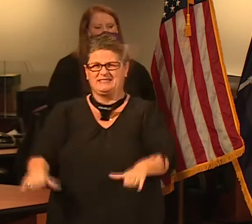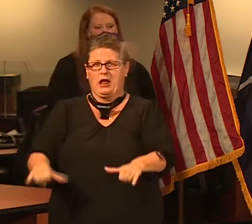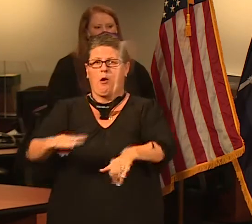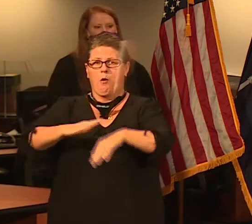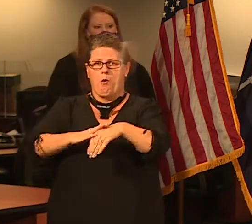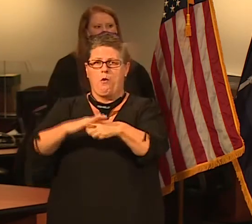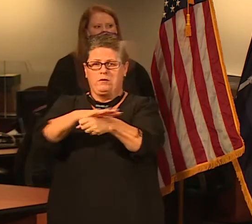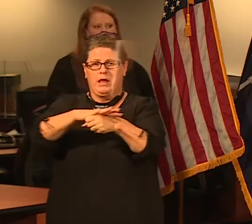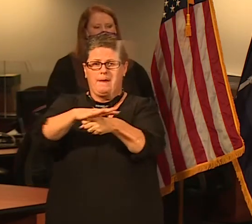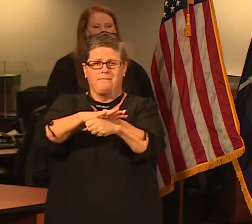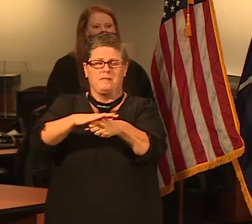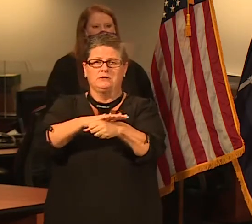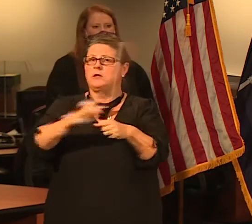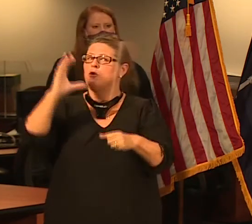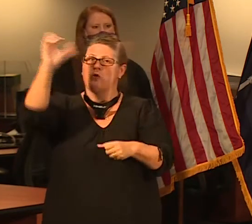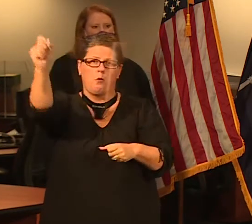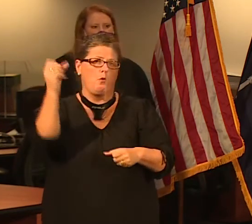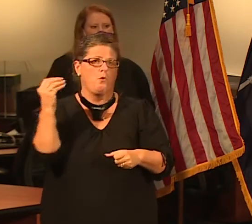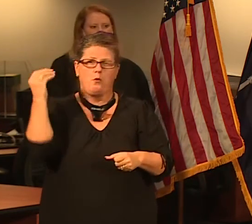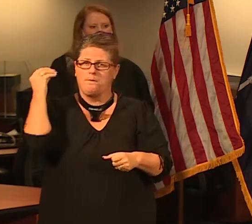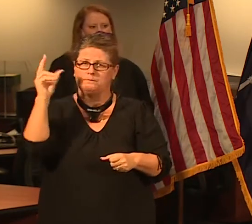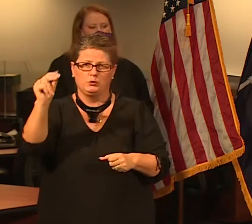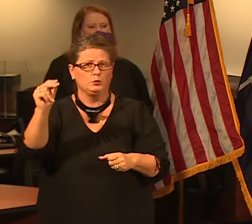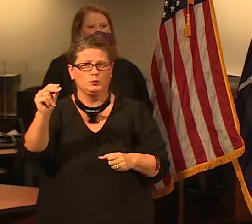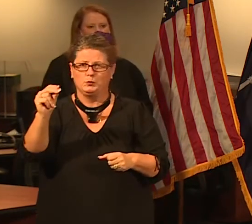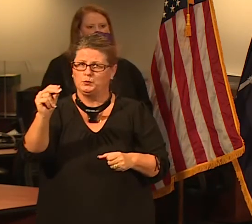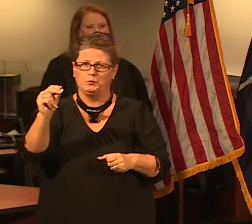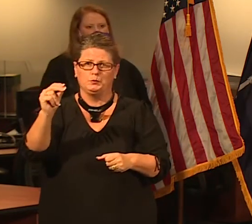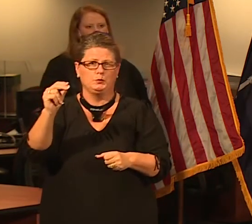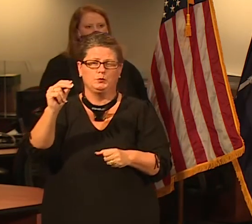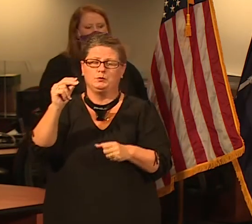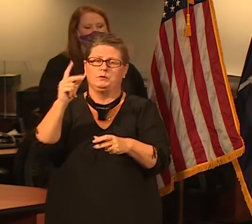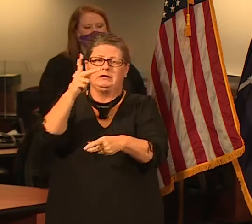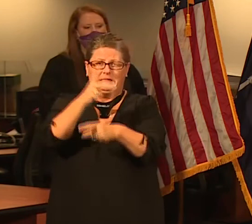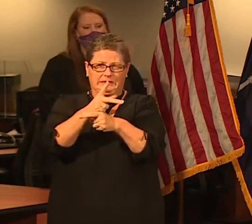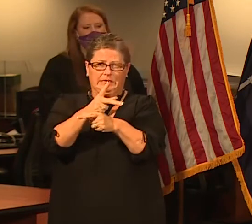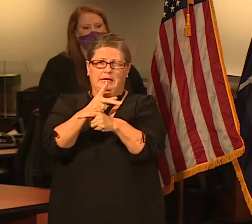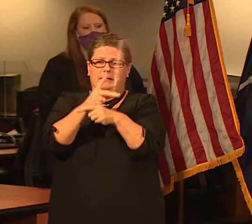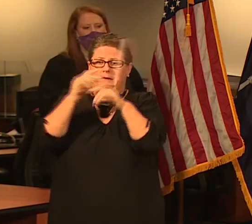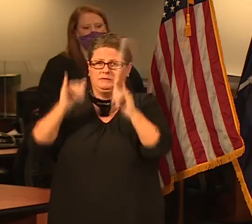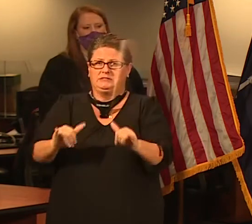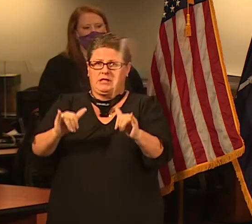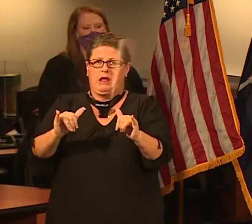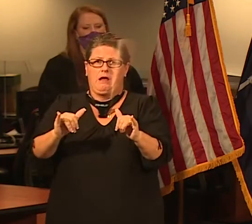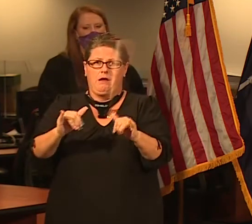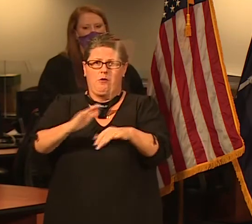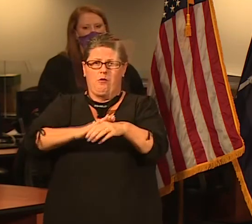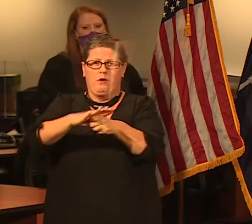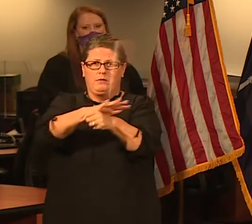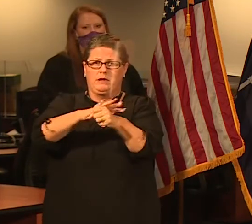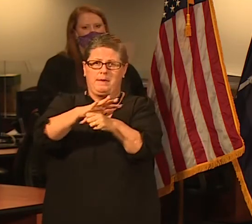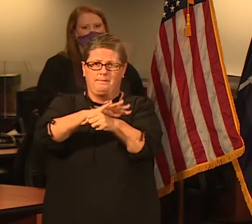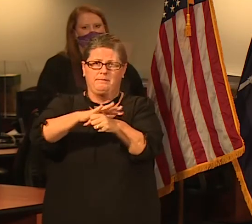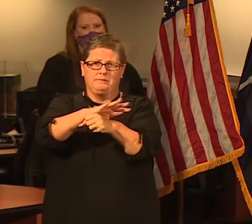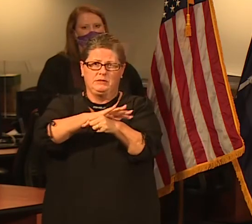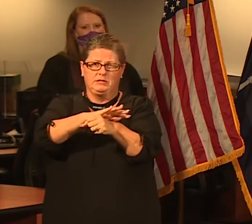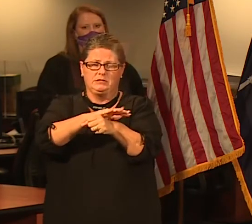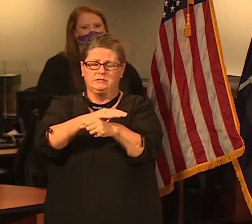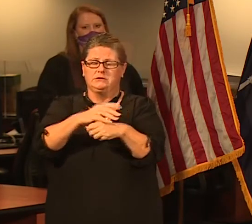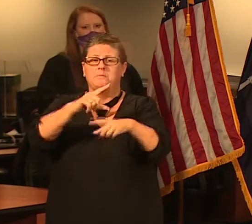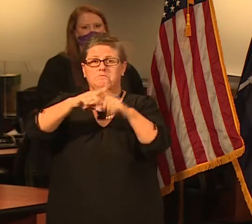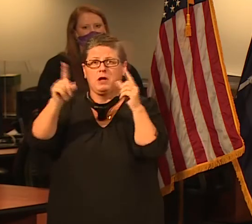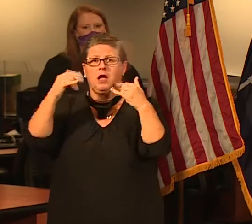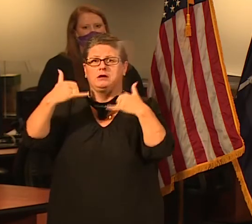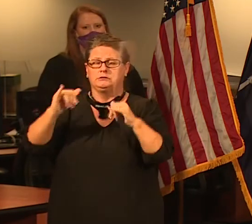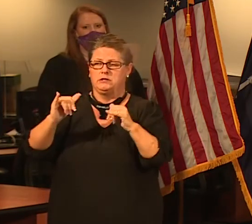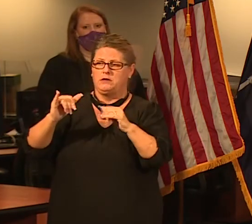not going home, to keep them here where they can be in touch with them and can coordinate with them and see